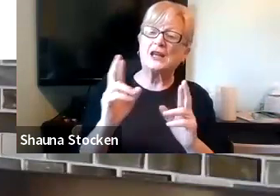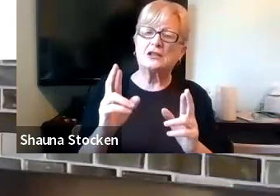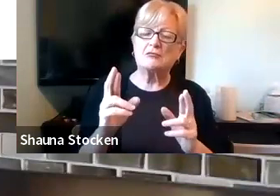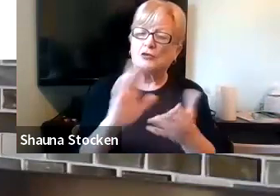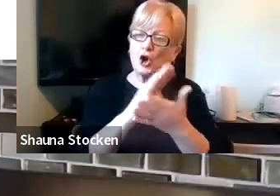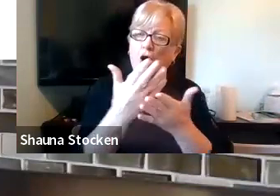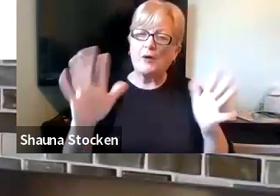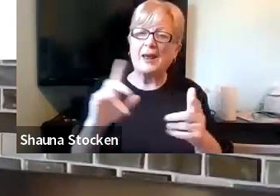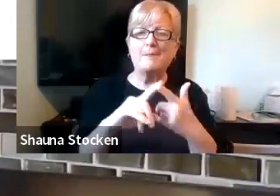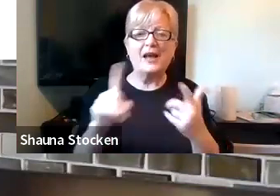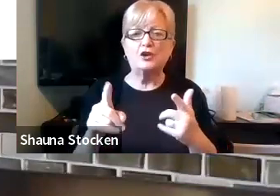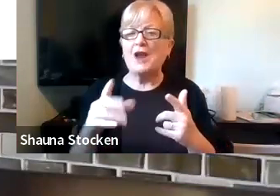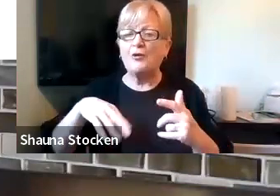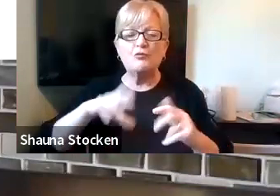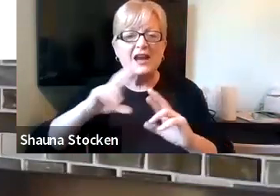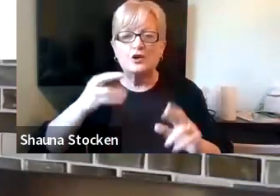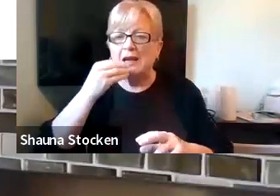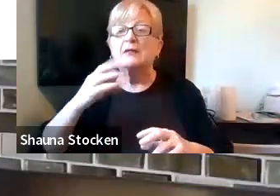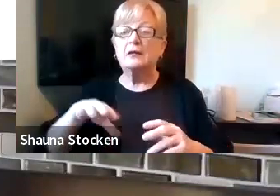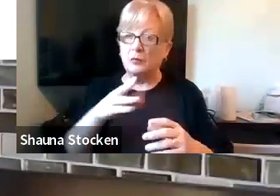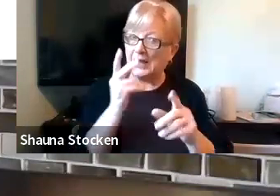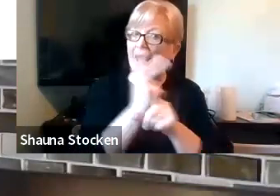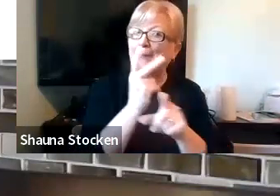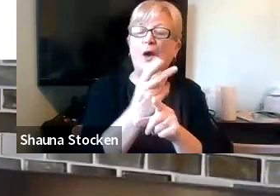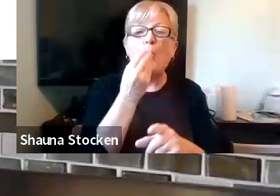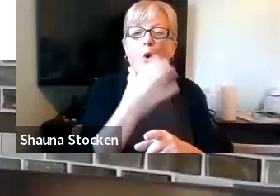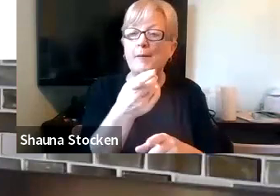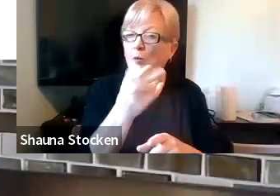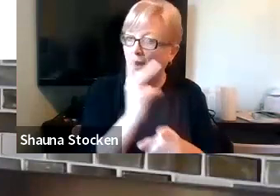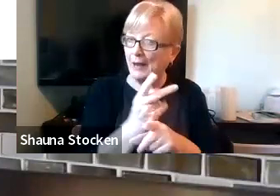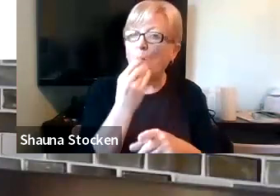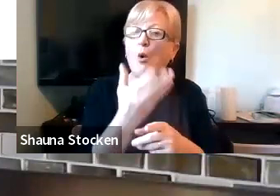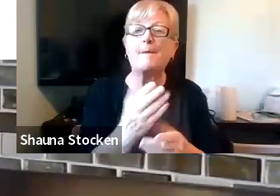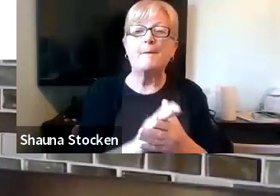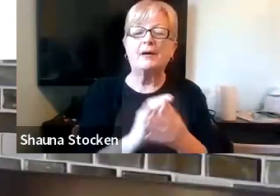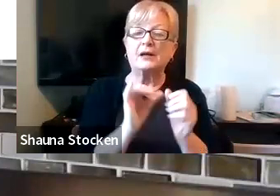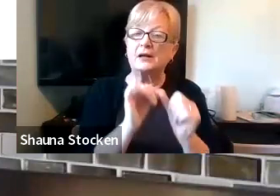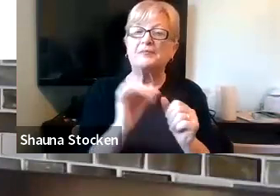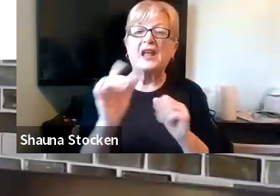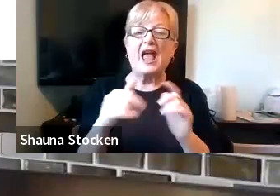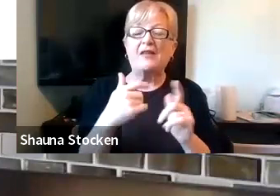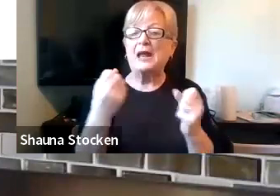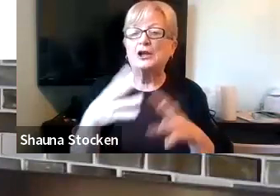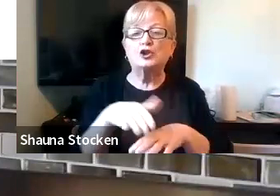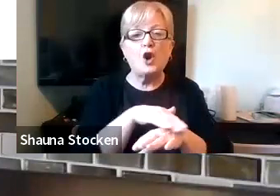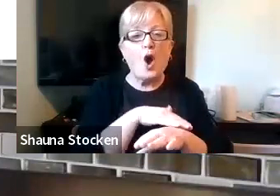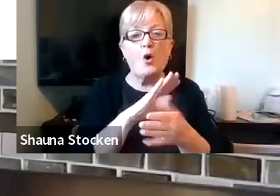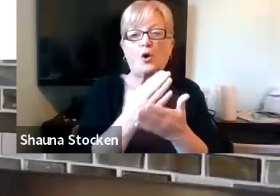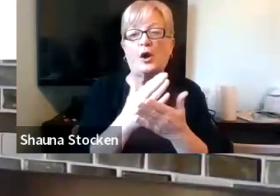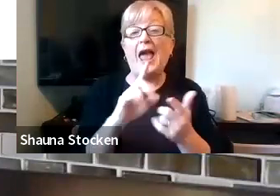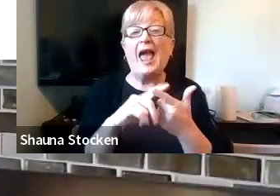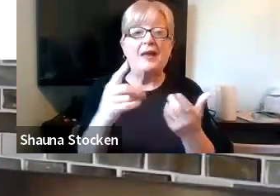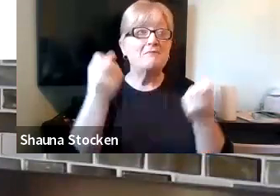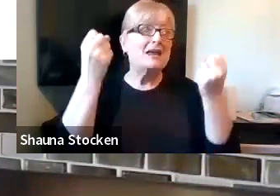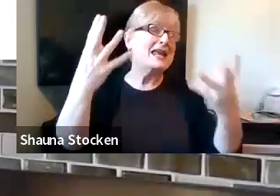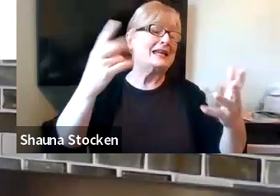there and it'll keep it at the right temperature just to keep it warm. You've got the slow cooking. So many different cooking modes besides the programs that are